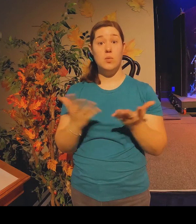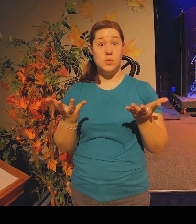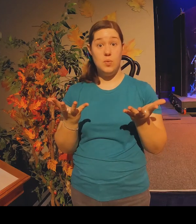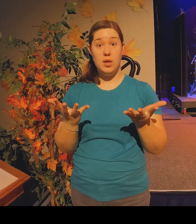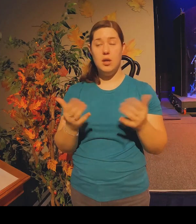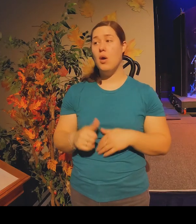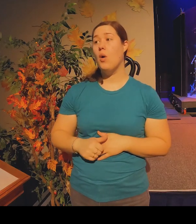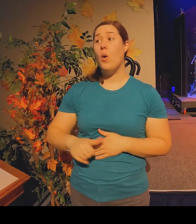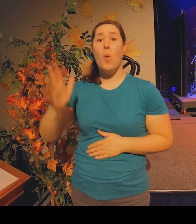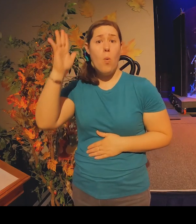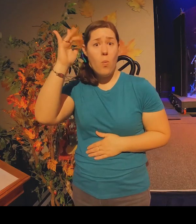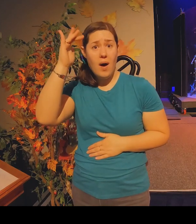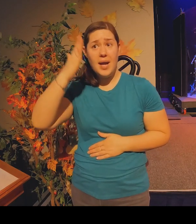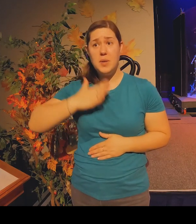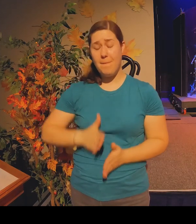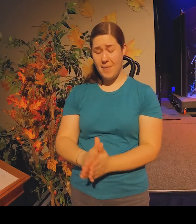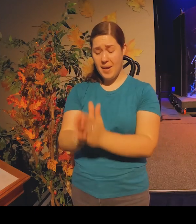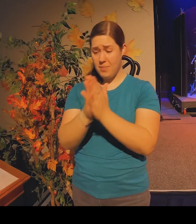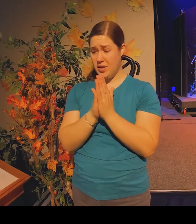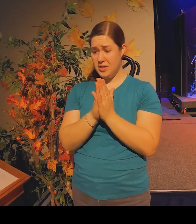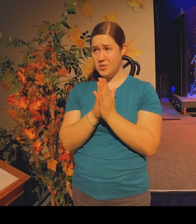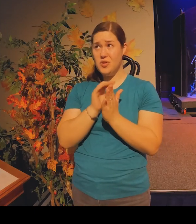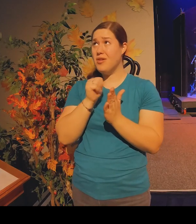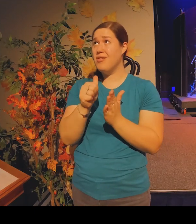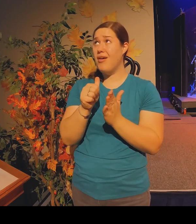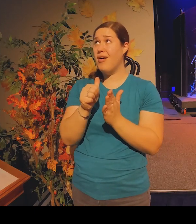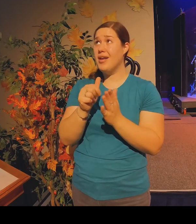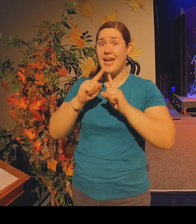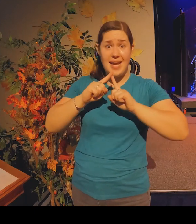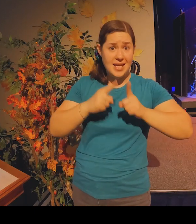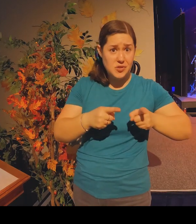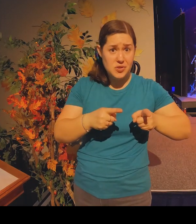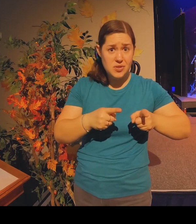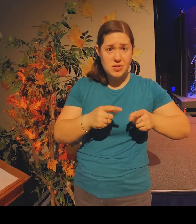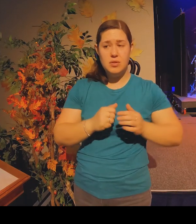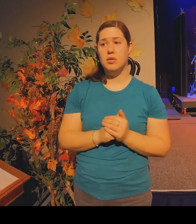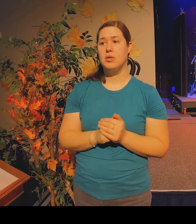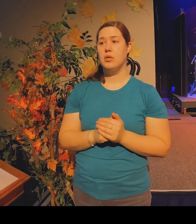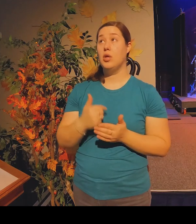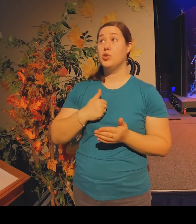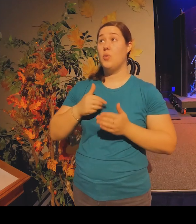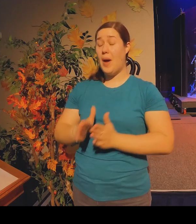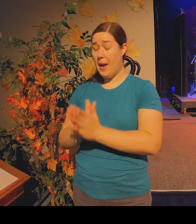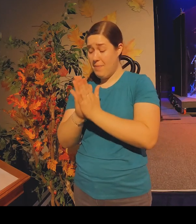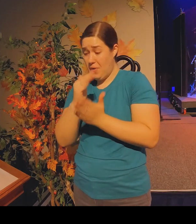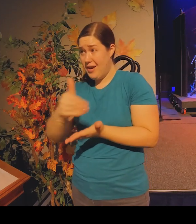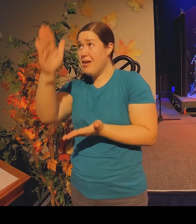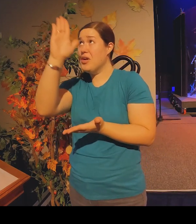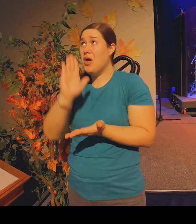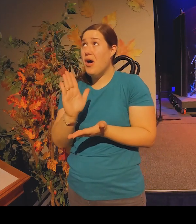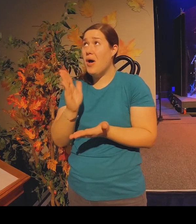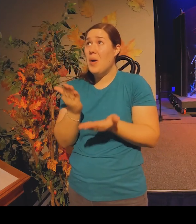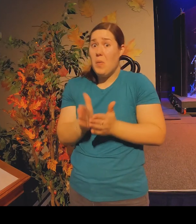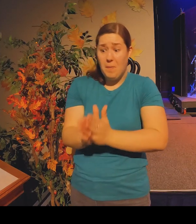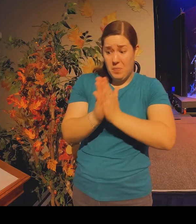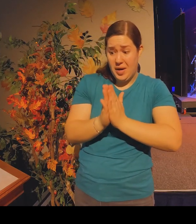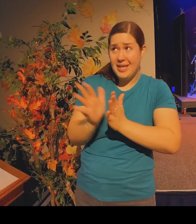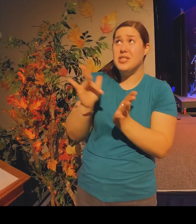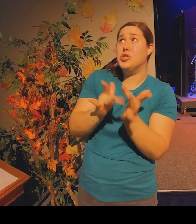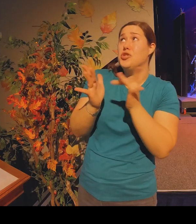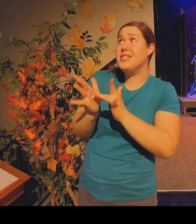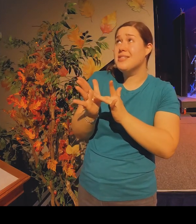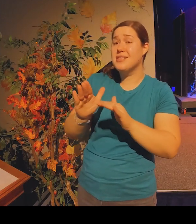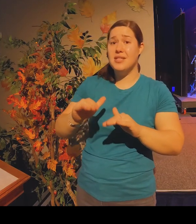unanswered? Of course, it came in different forms. Do I pray to God or do I pray to Jesus? How do I know if it's God's voice instead